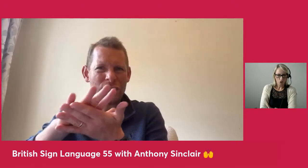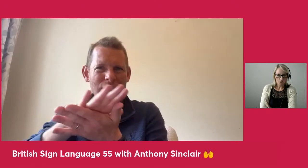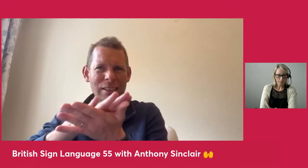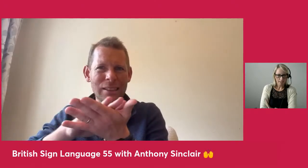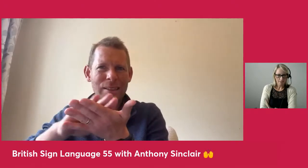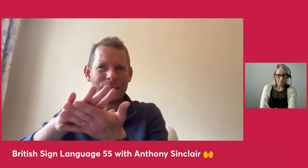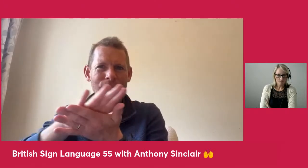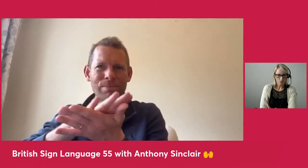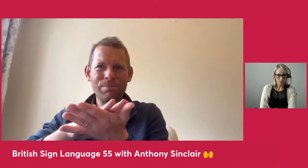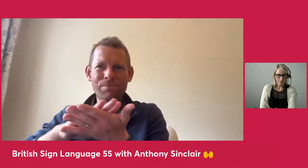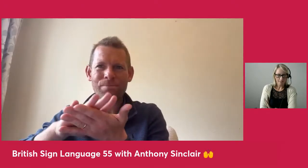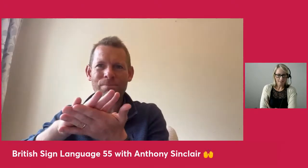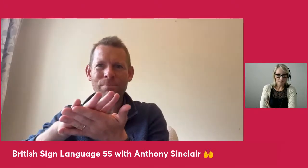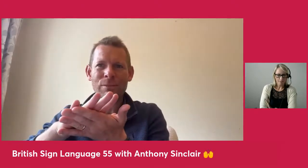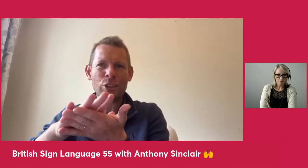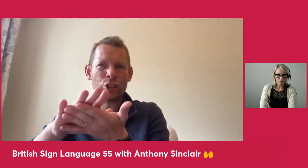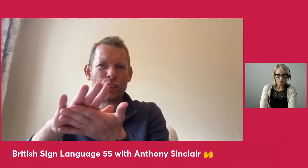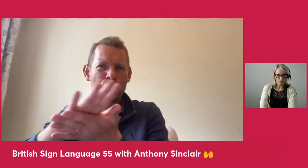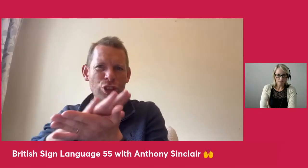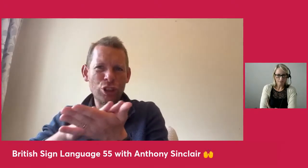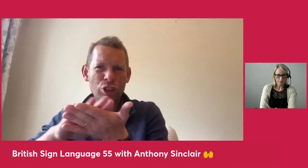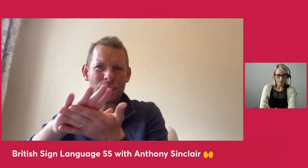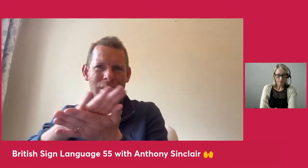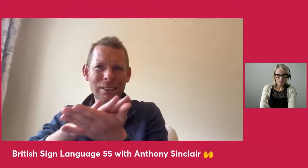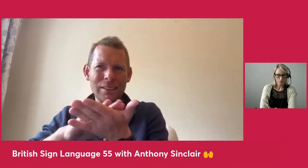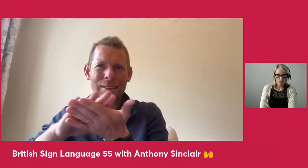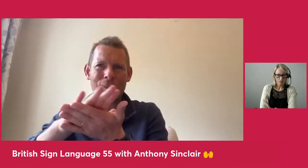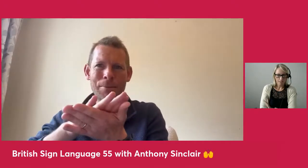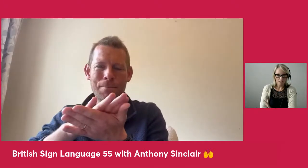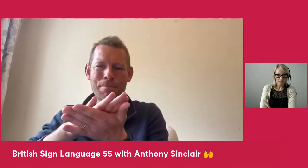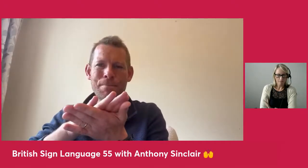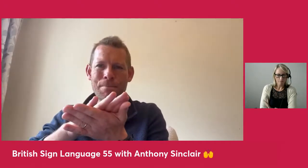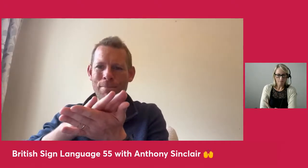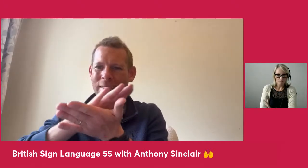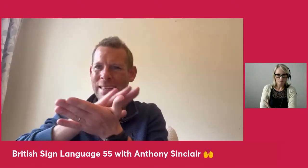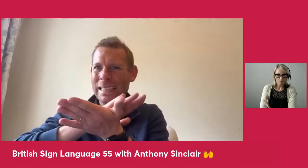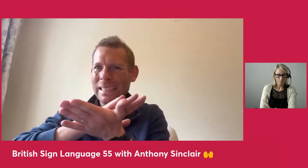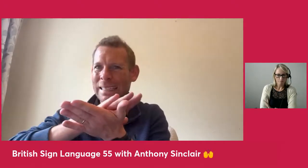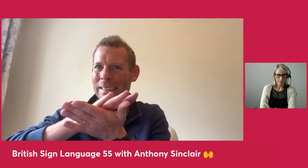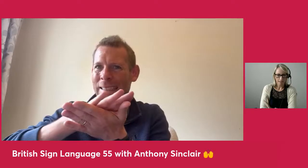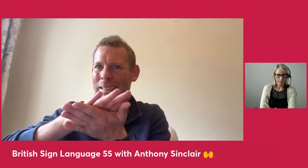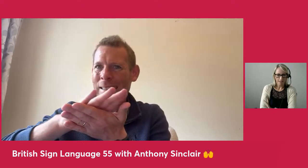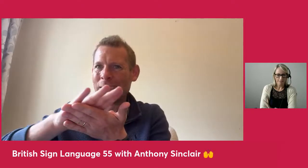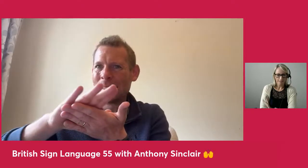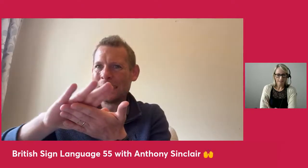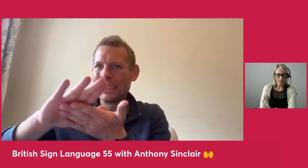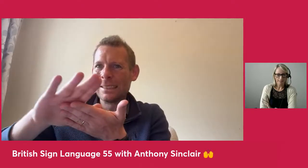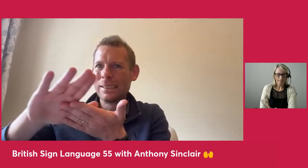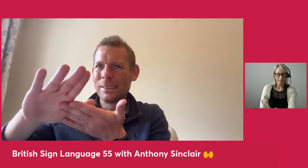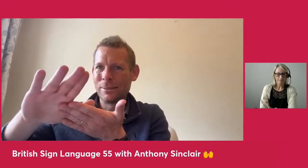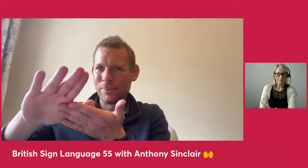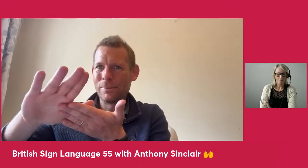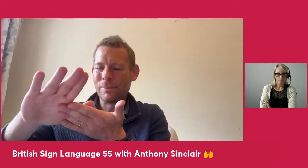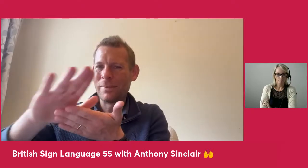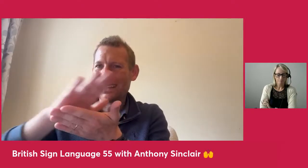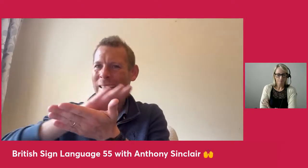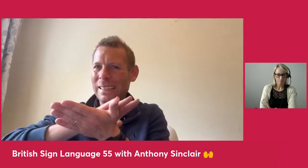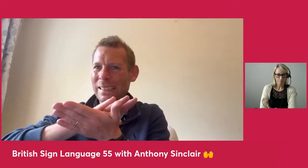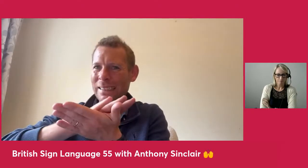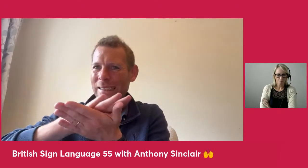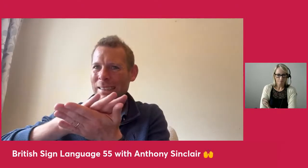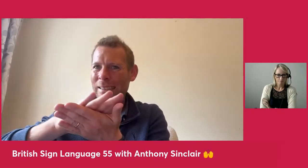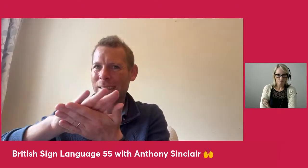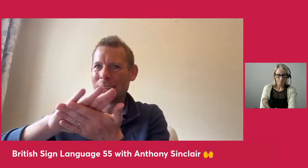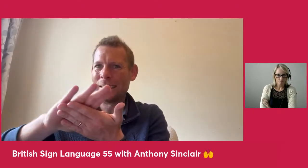On dirty. So dirty slightly different. Dirty and clean.